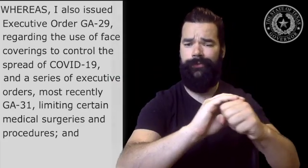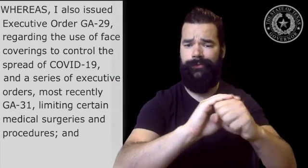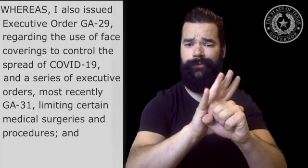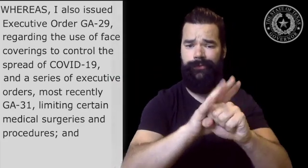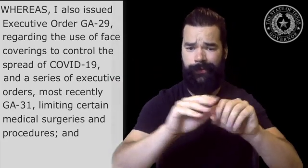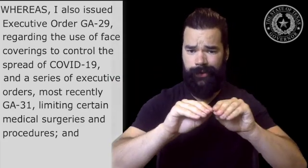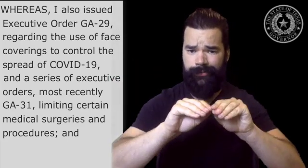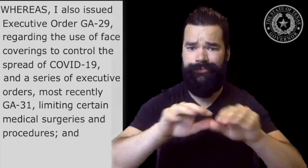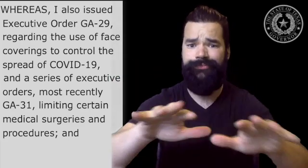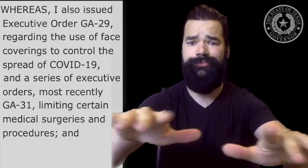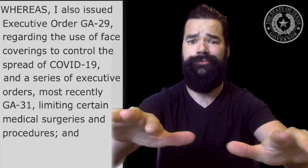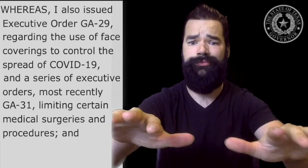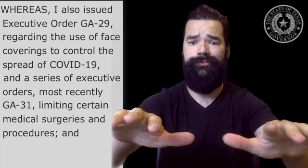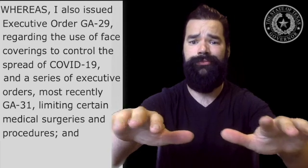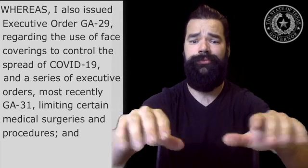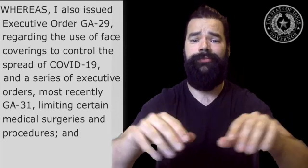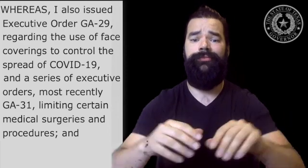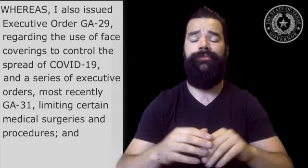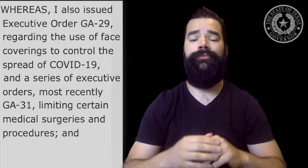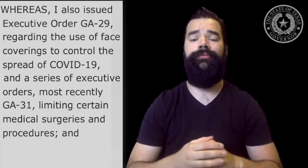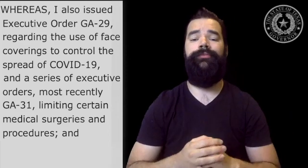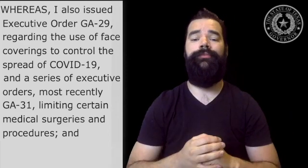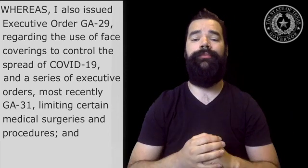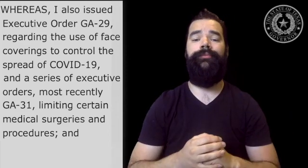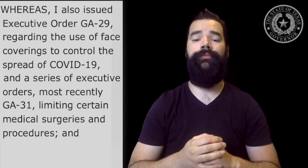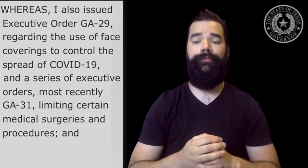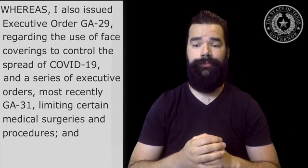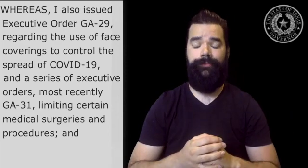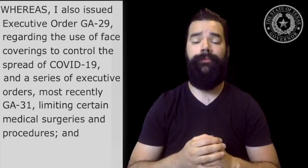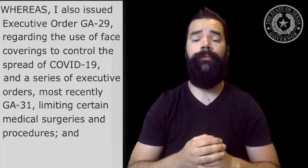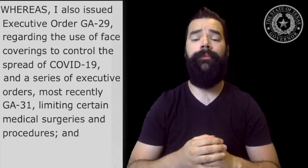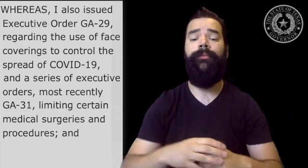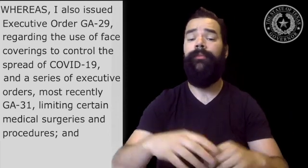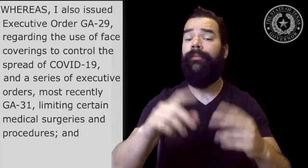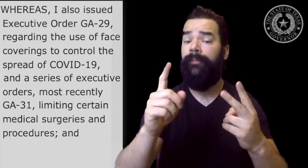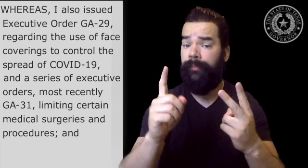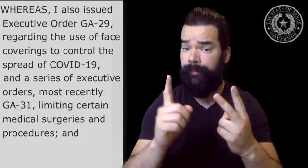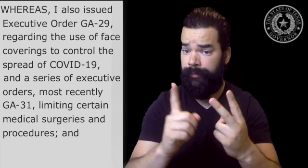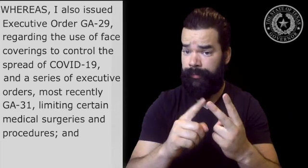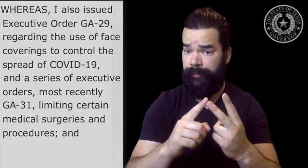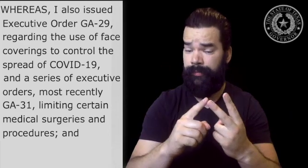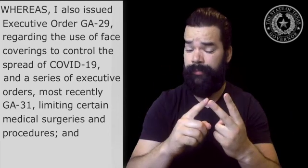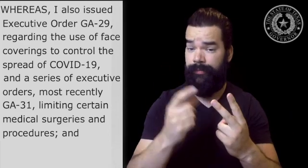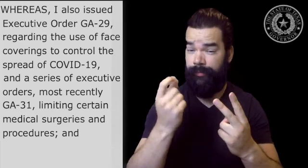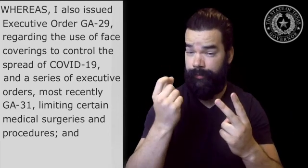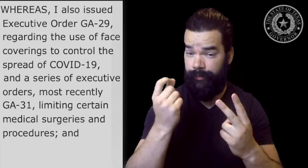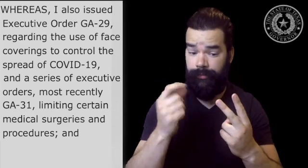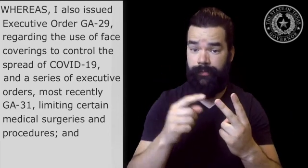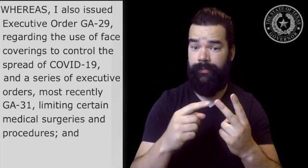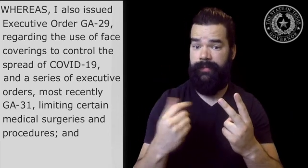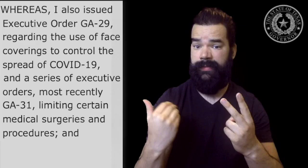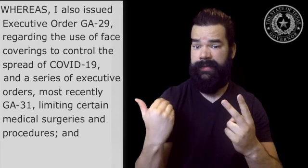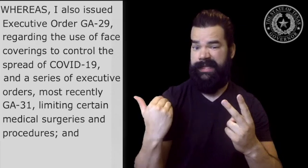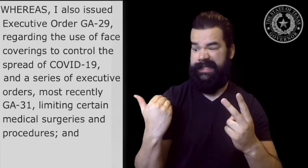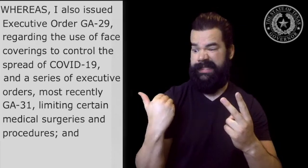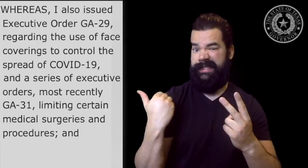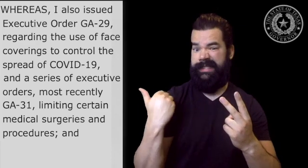GA31, limiting certain medical surgeries and procedures, and